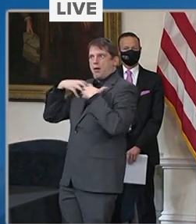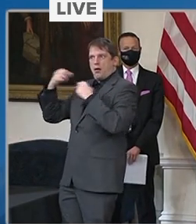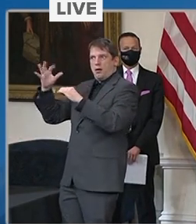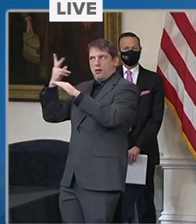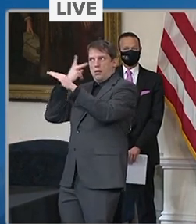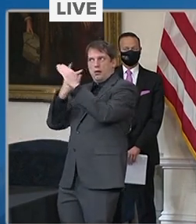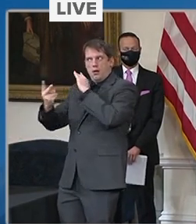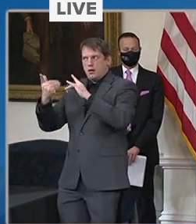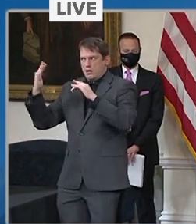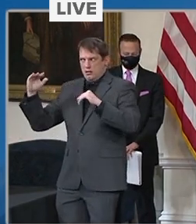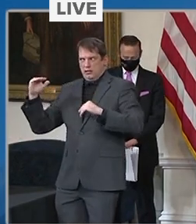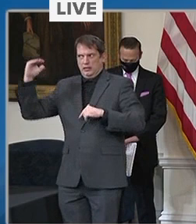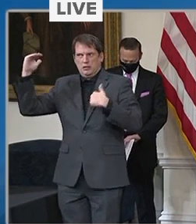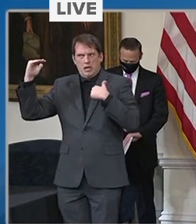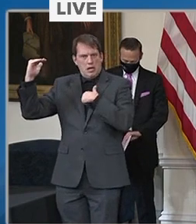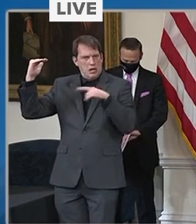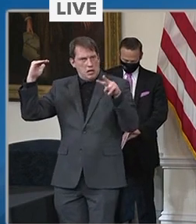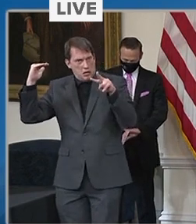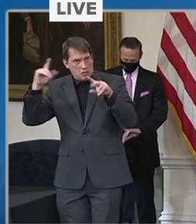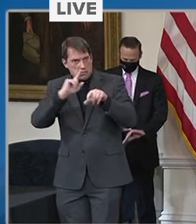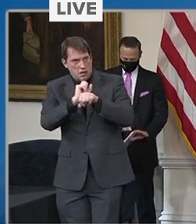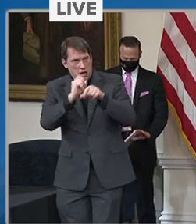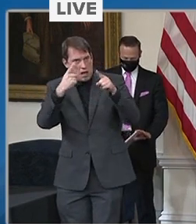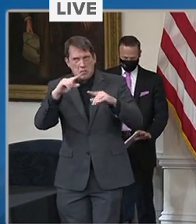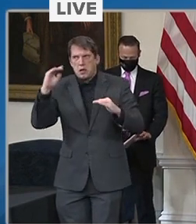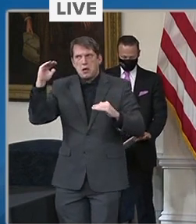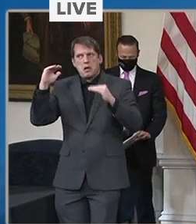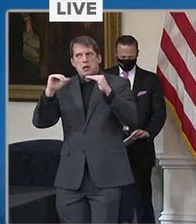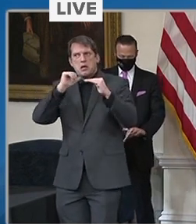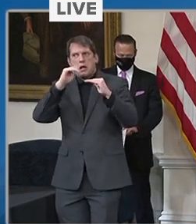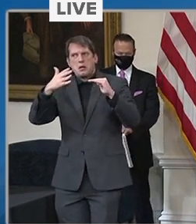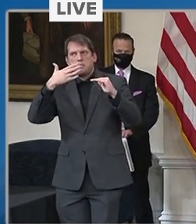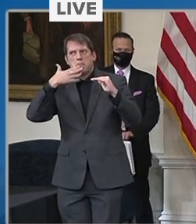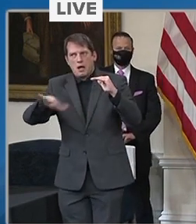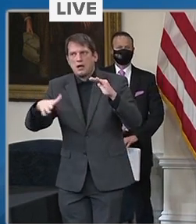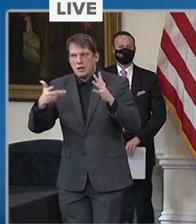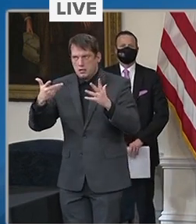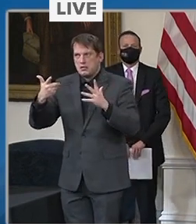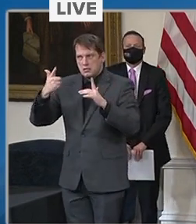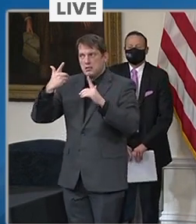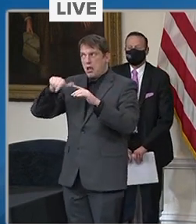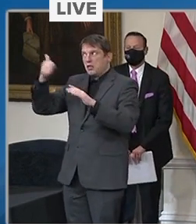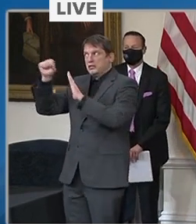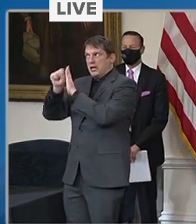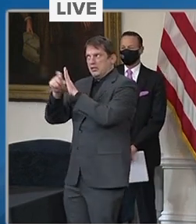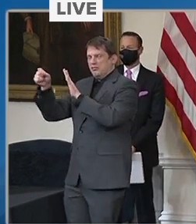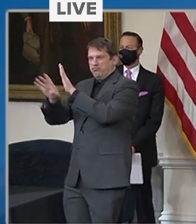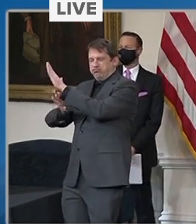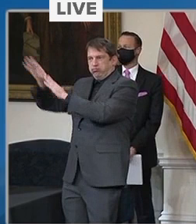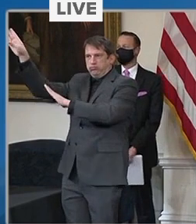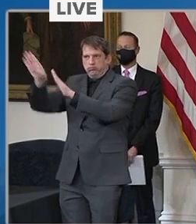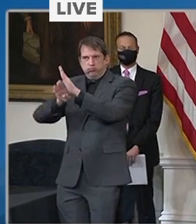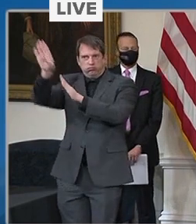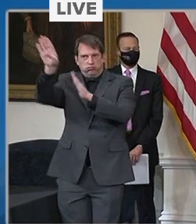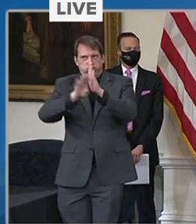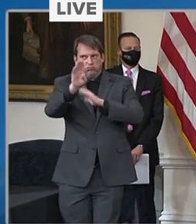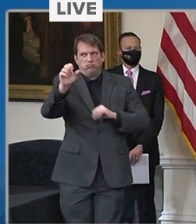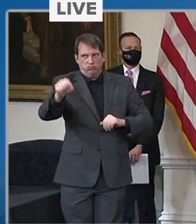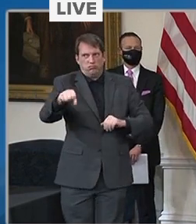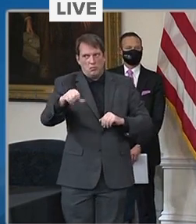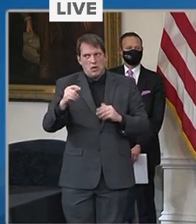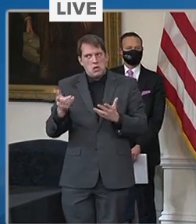to the levels that it has in most other states. Our total increase in cases this week was just